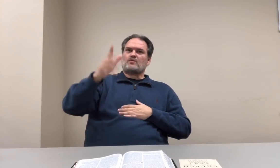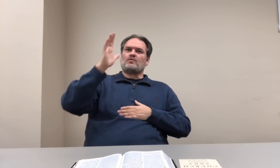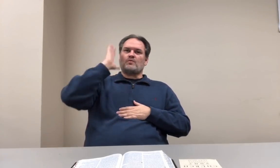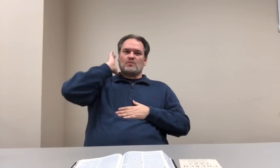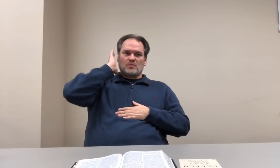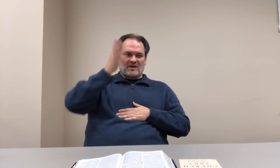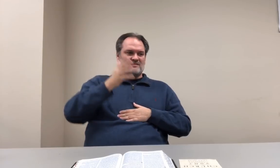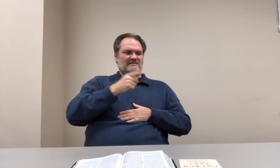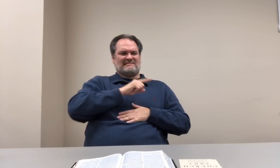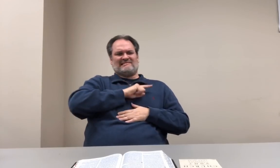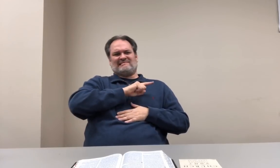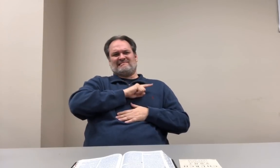He's unchanging.